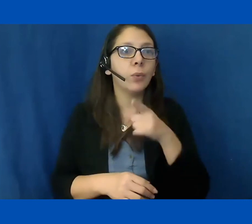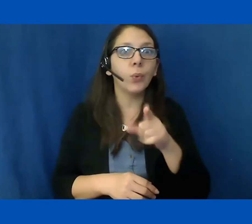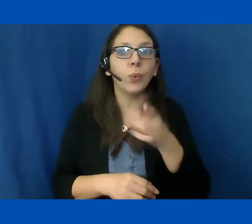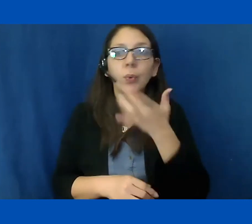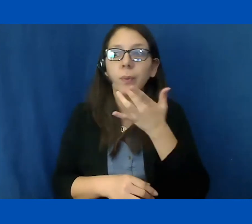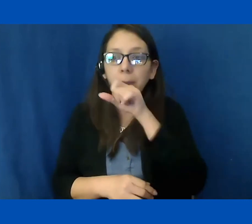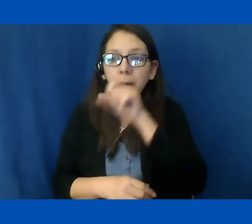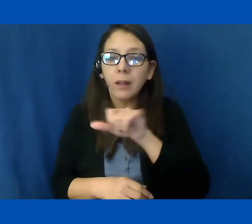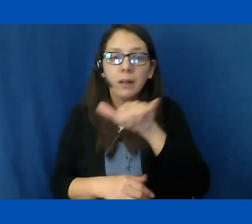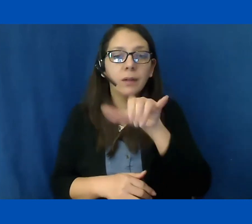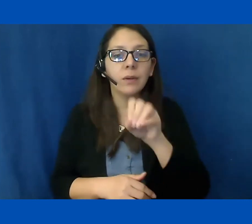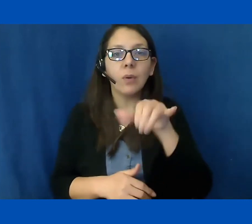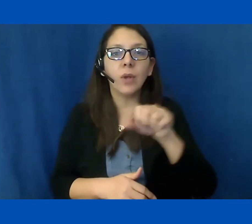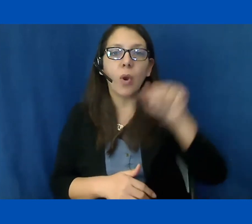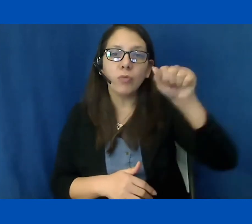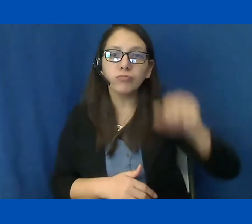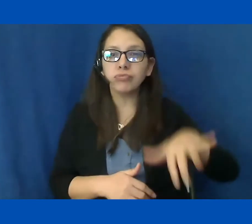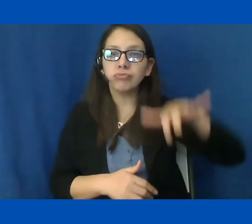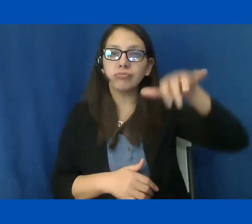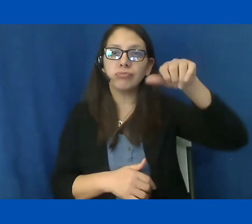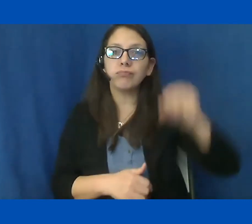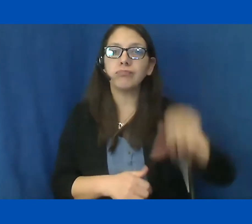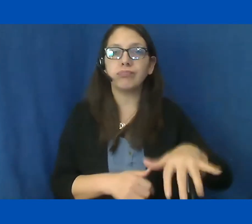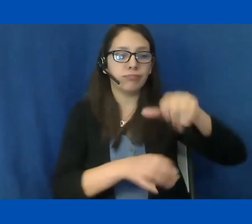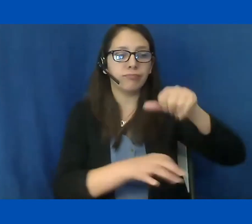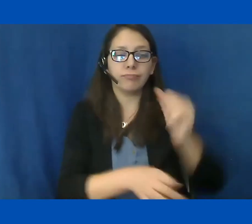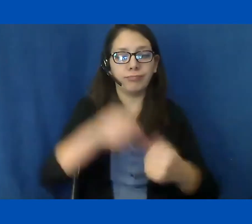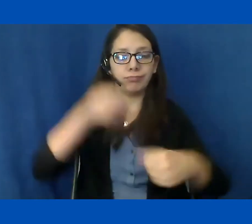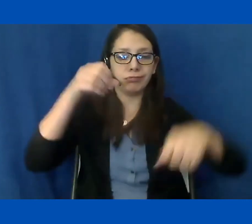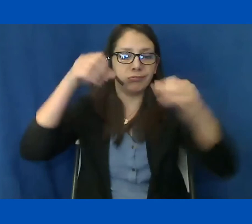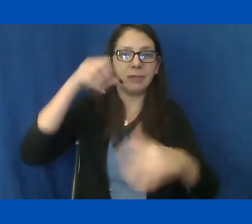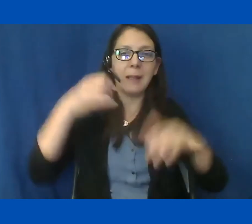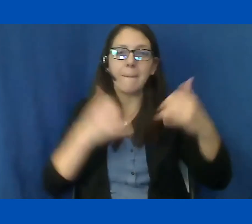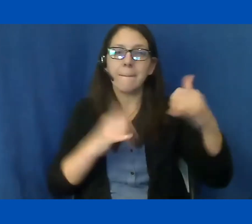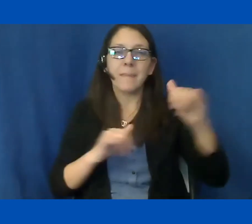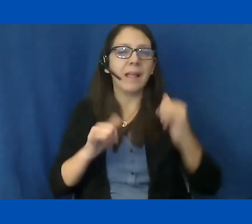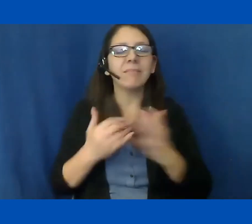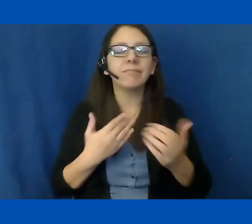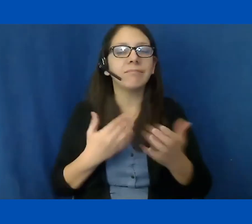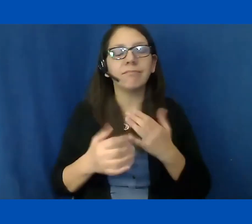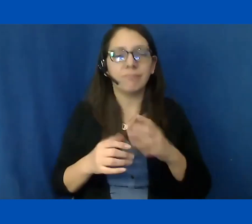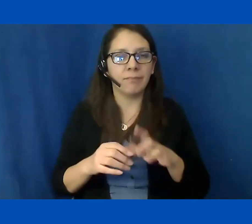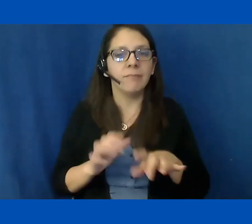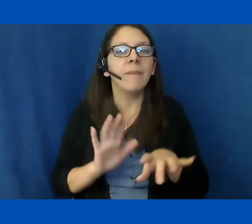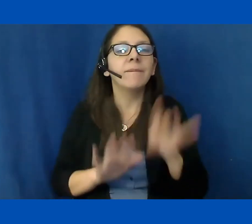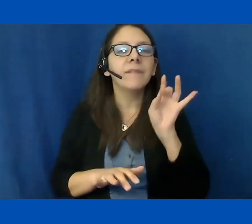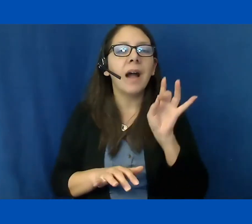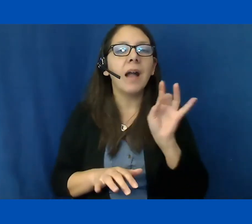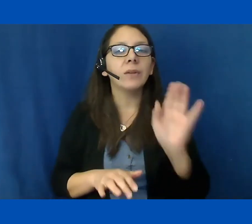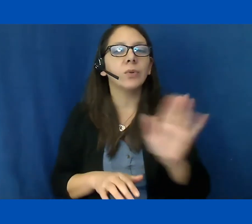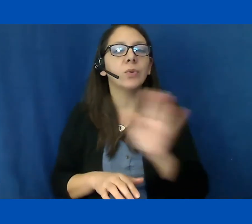great thing to find those hobbies, no matter, it's what's going to mean something to you.